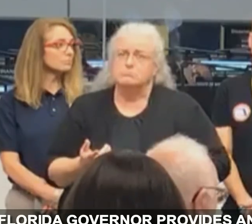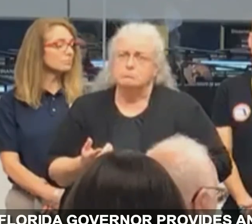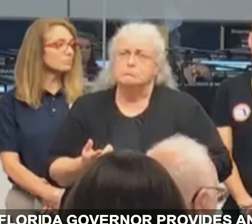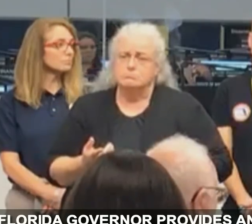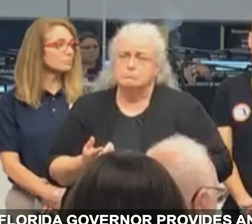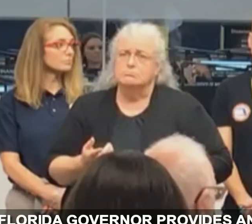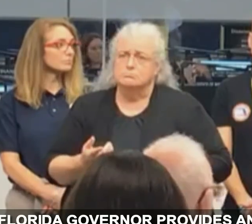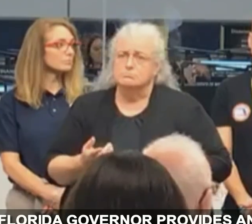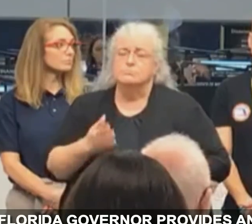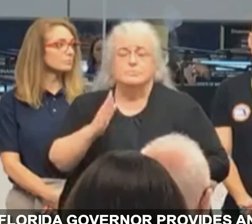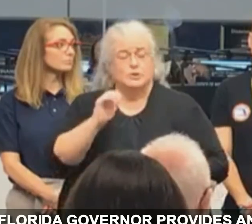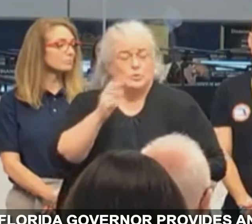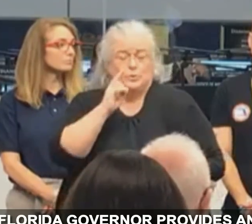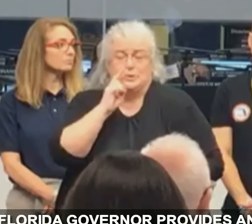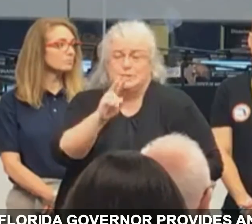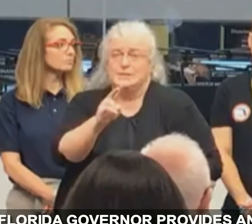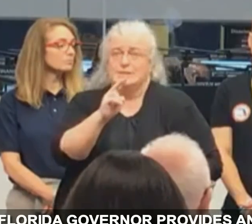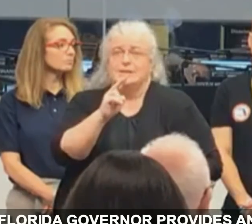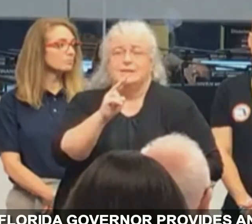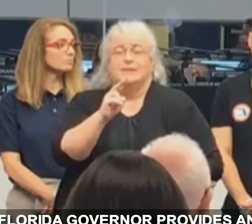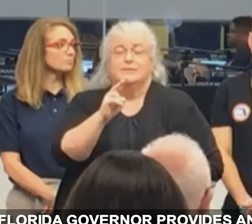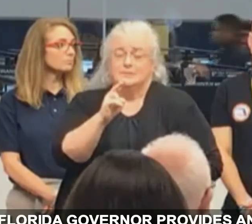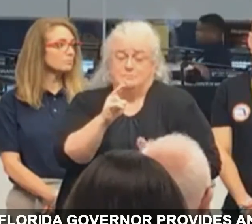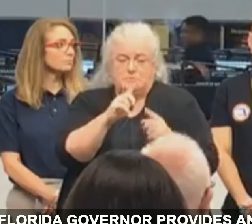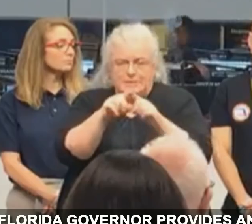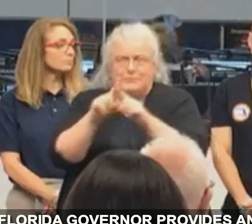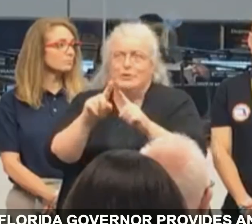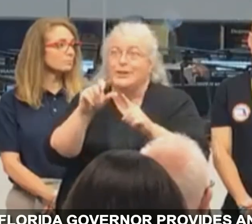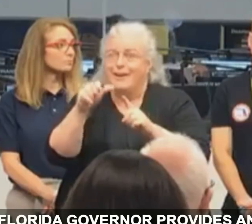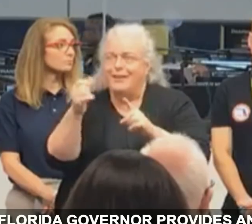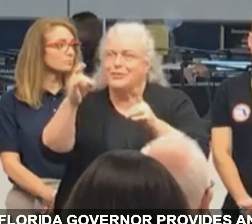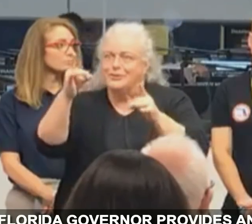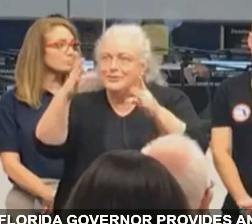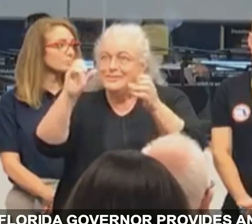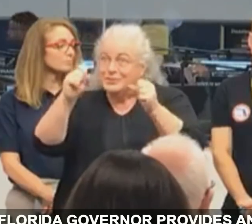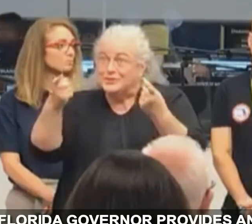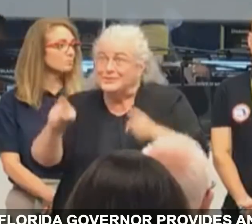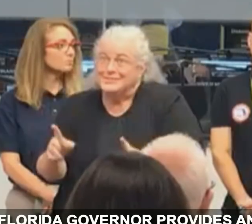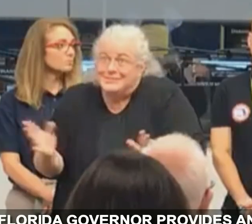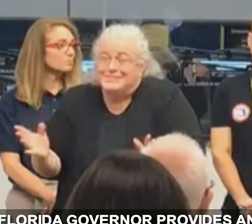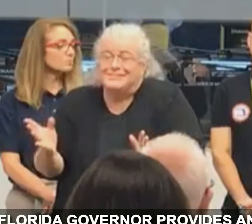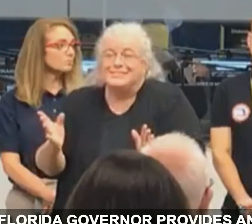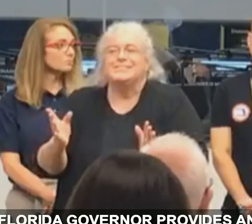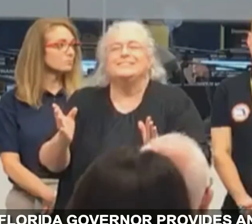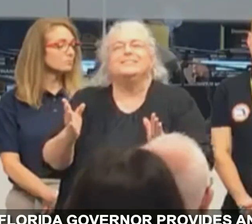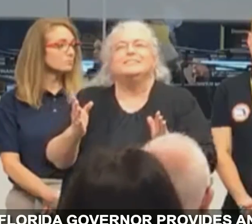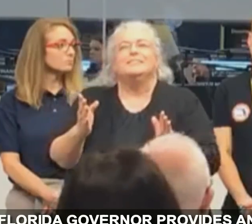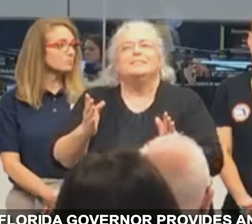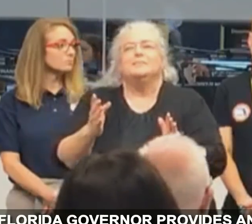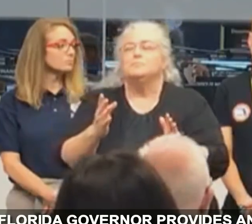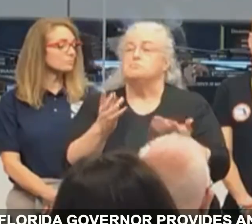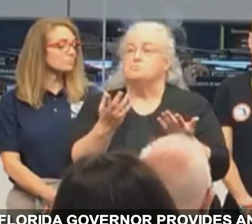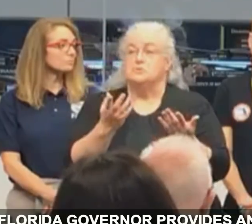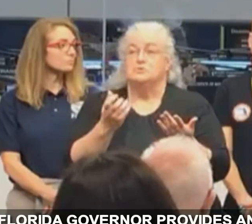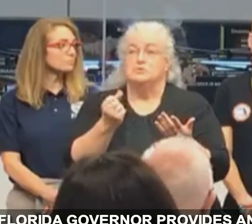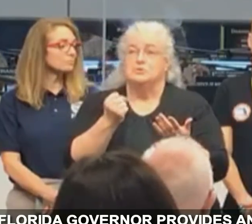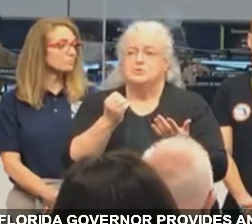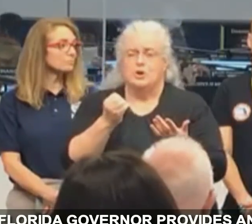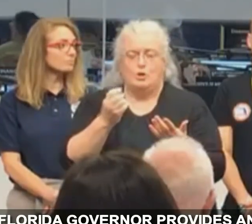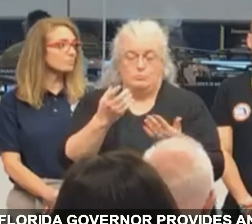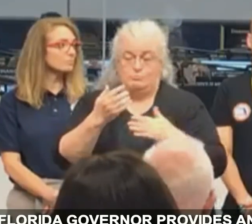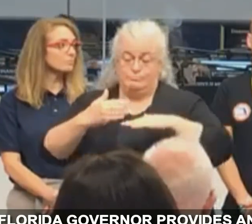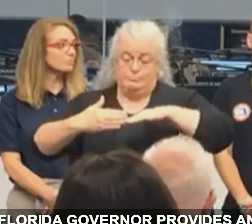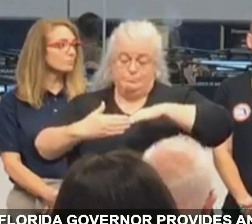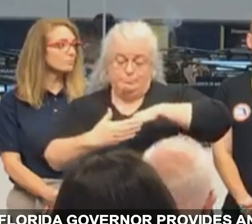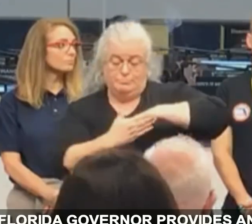effects can range, but you're still looking at significant impacts even if the storm remains hugging the